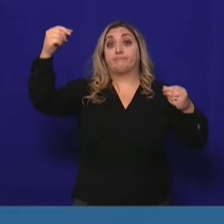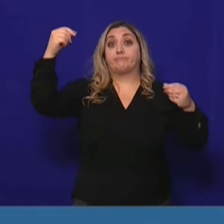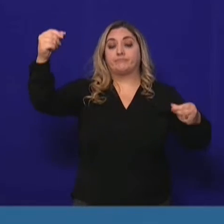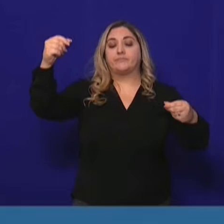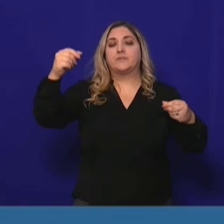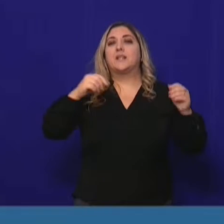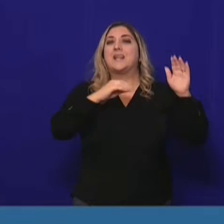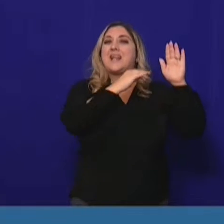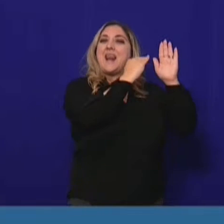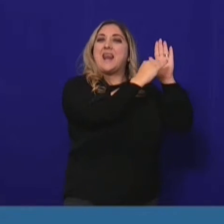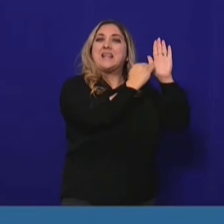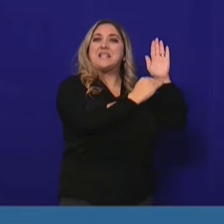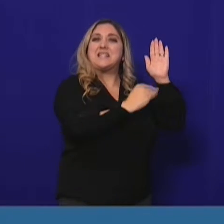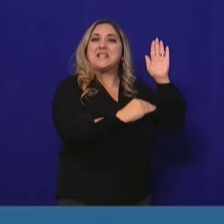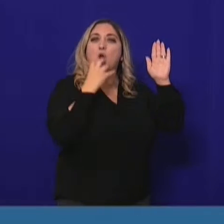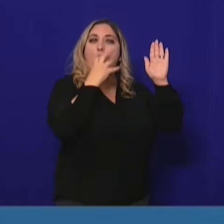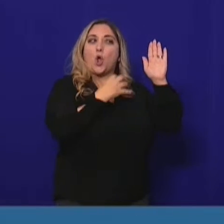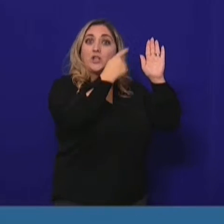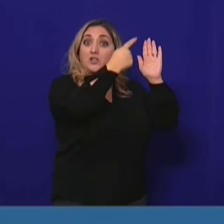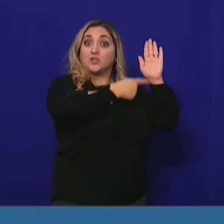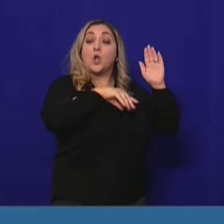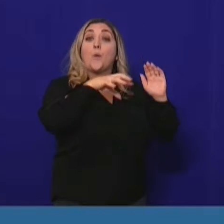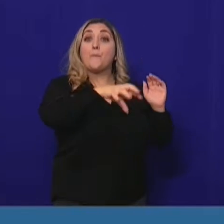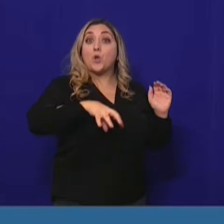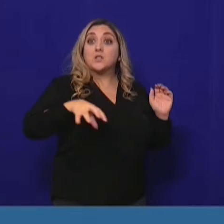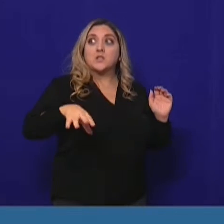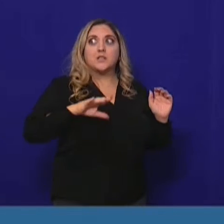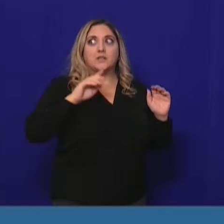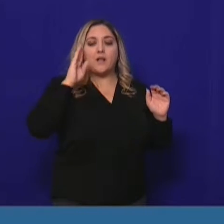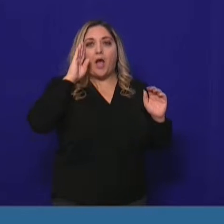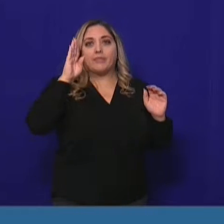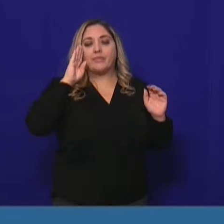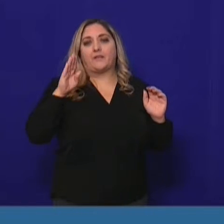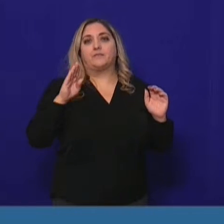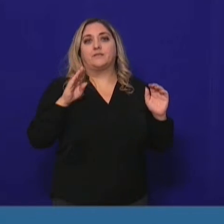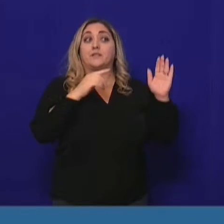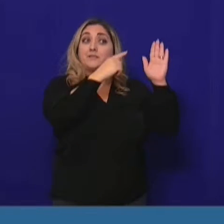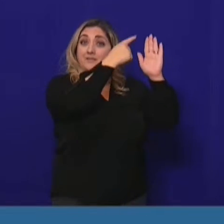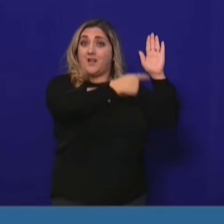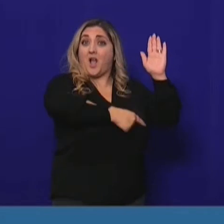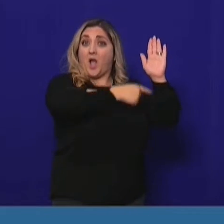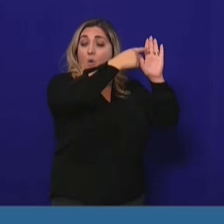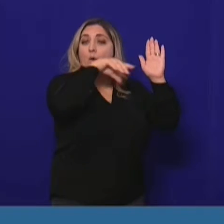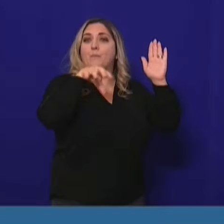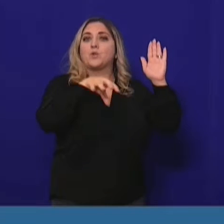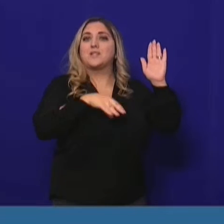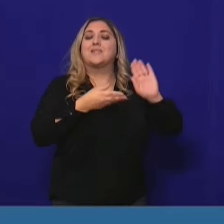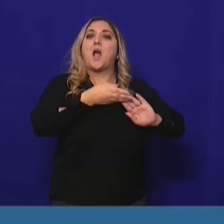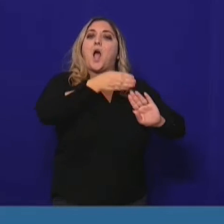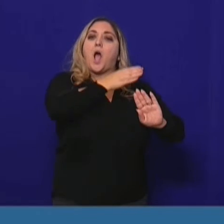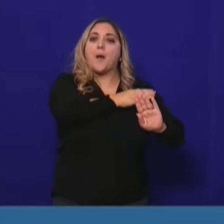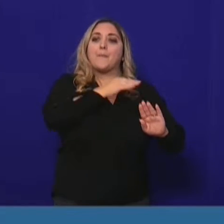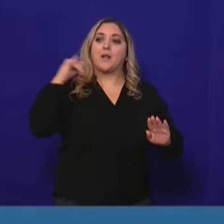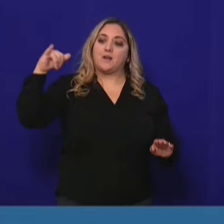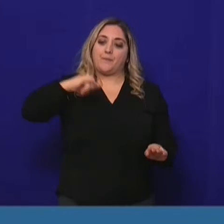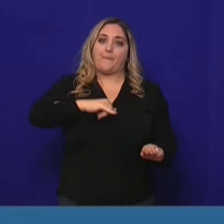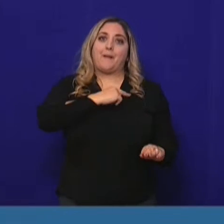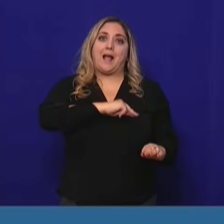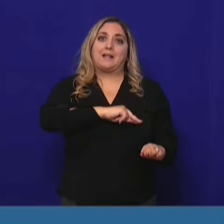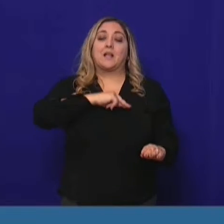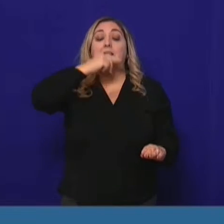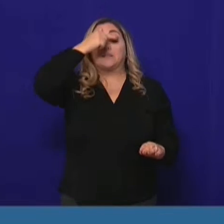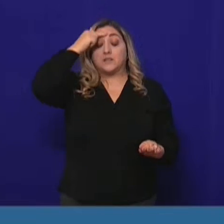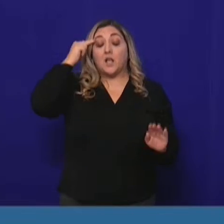huma dawk il-pajjiżi li l-passiġġieri li ġejjin u Malta jridu jġibu test magħhom tal-PCR li huwa